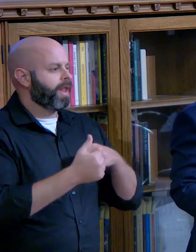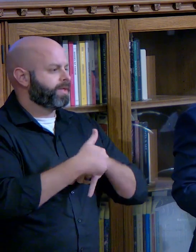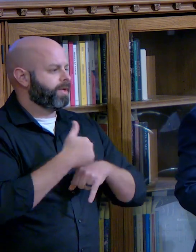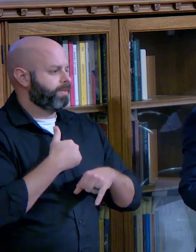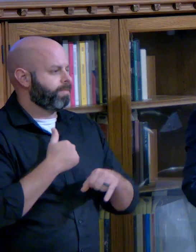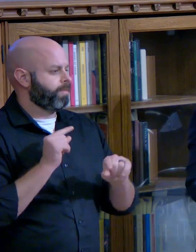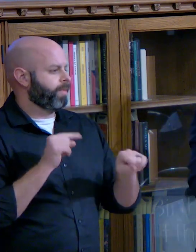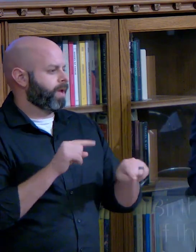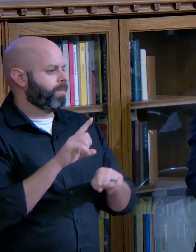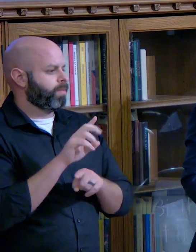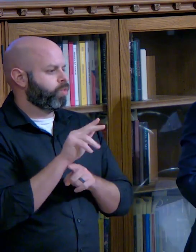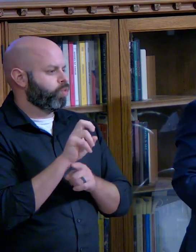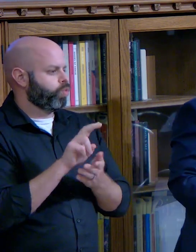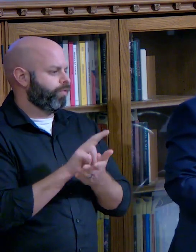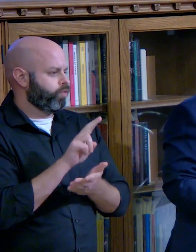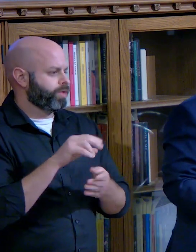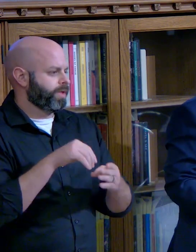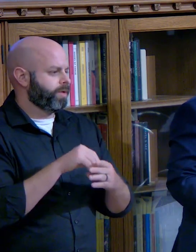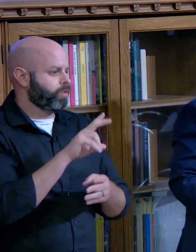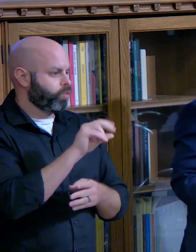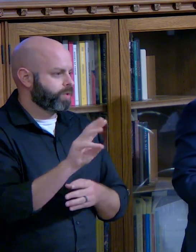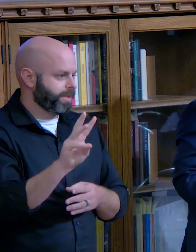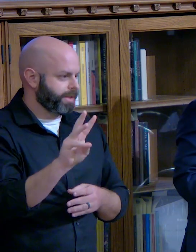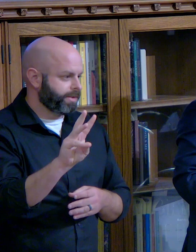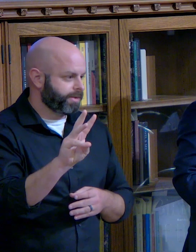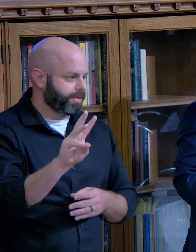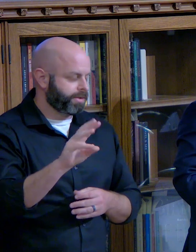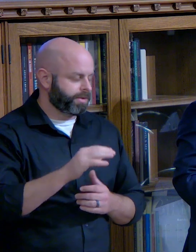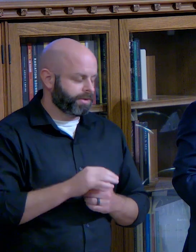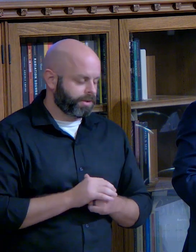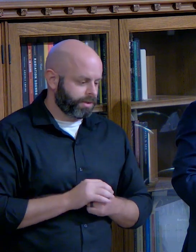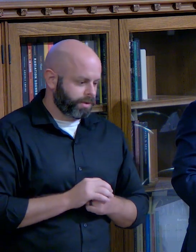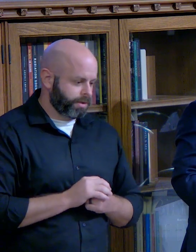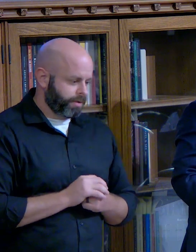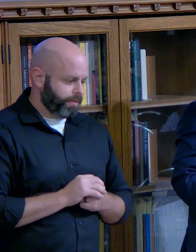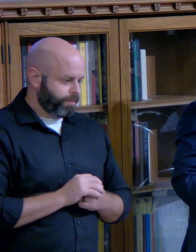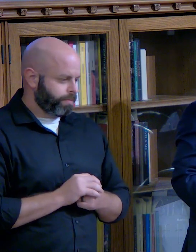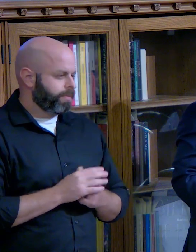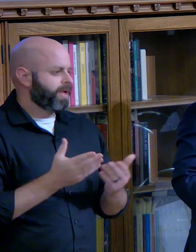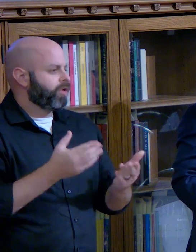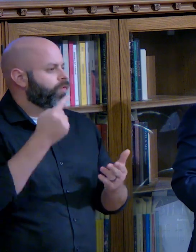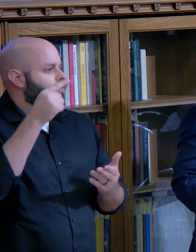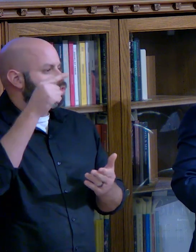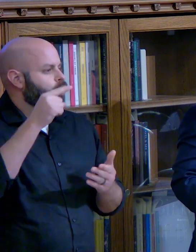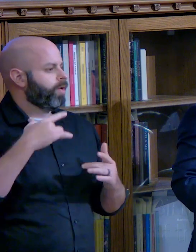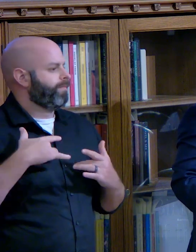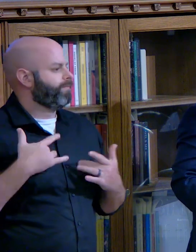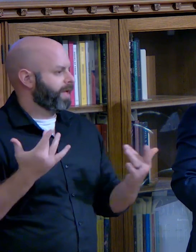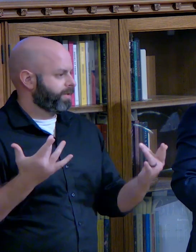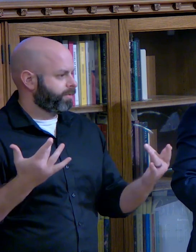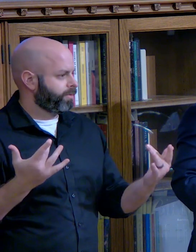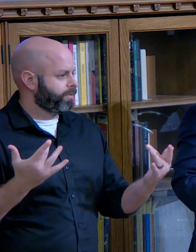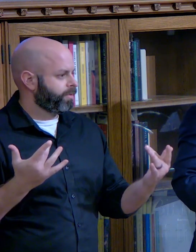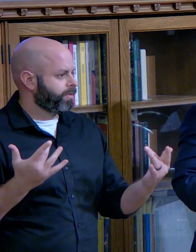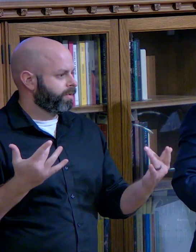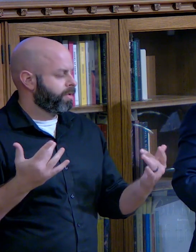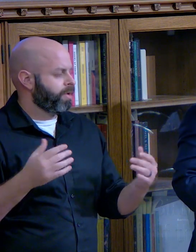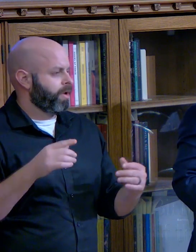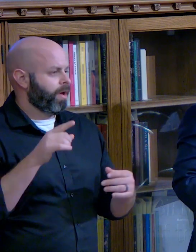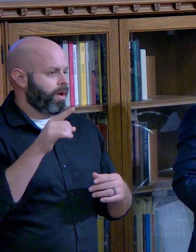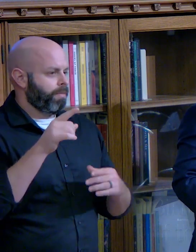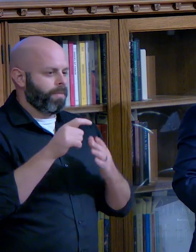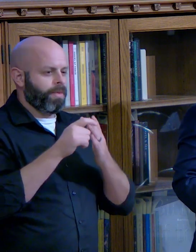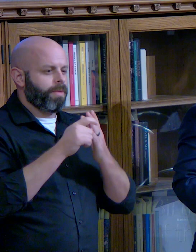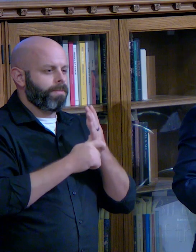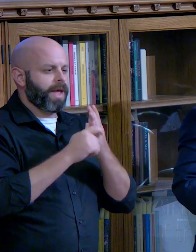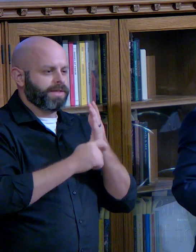University was in 2006 it was for an event that the magazine